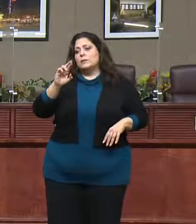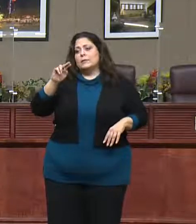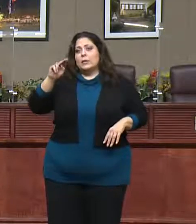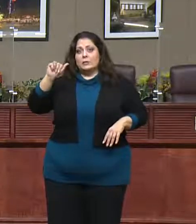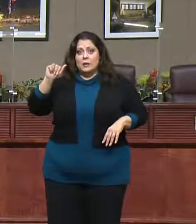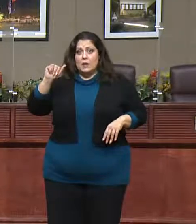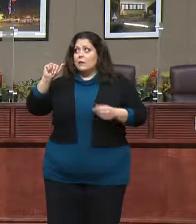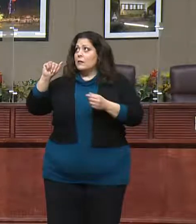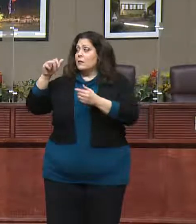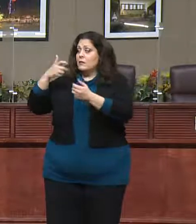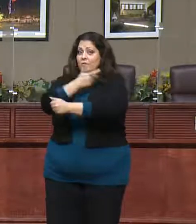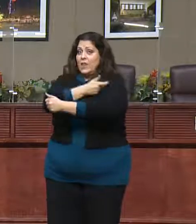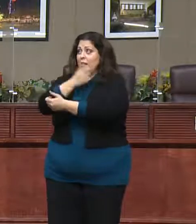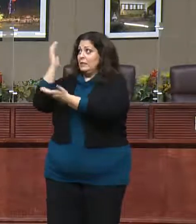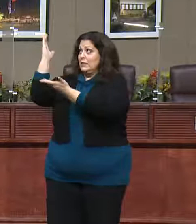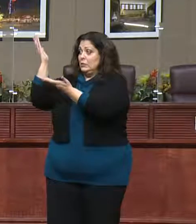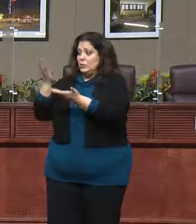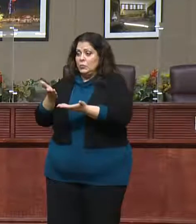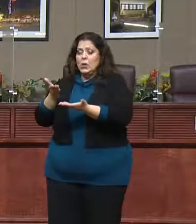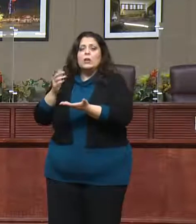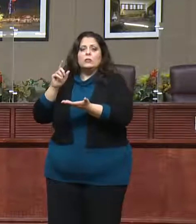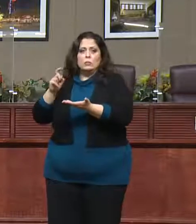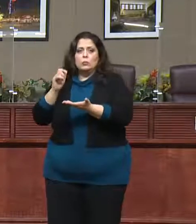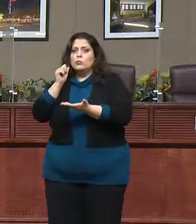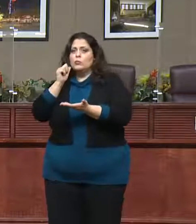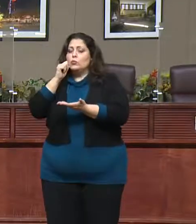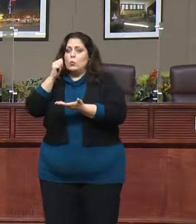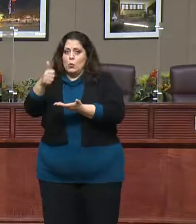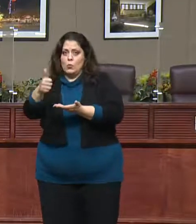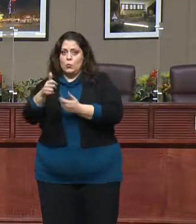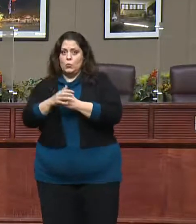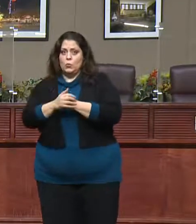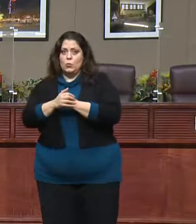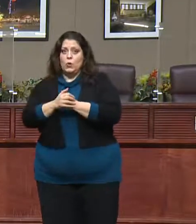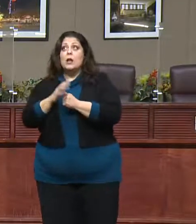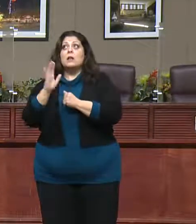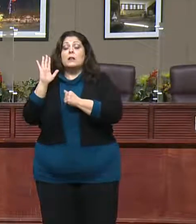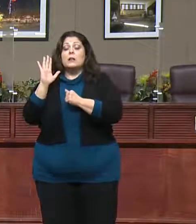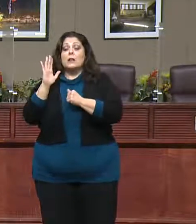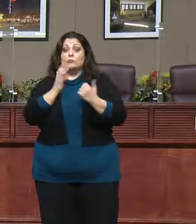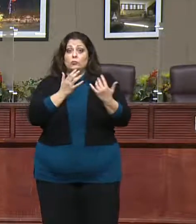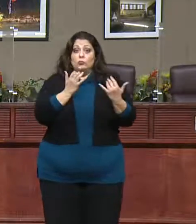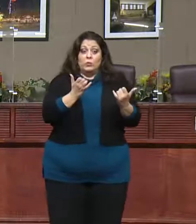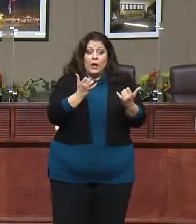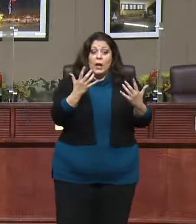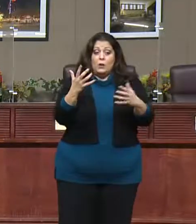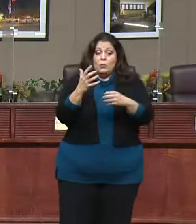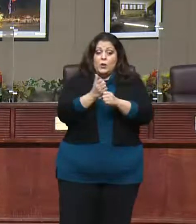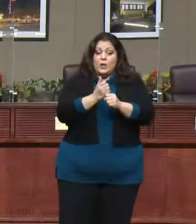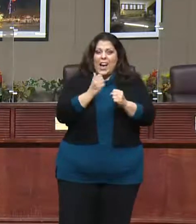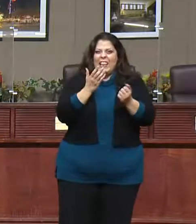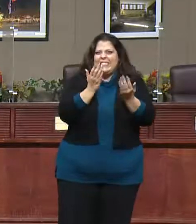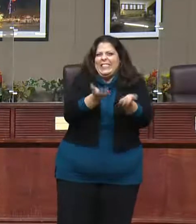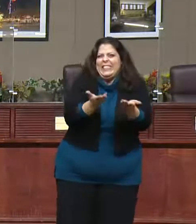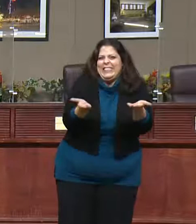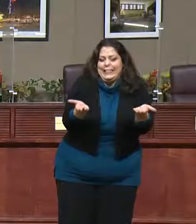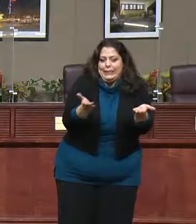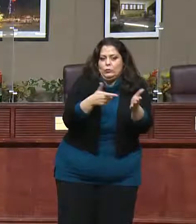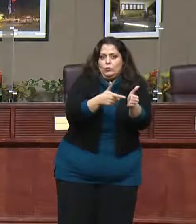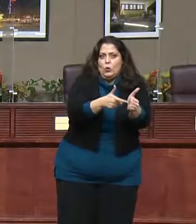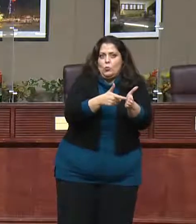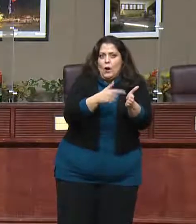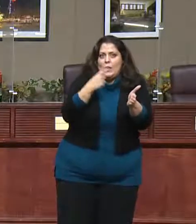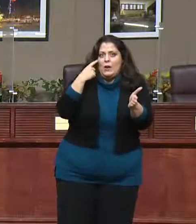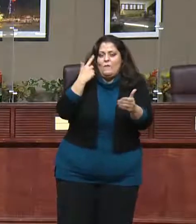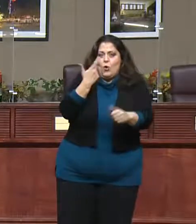to receive tomorrow. We received today the shipment of the accessories that come with the vaccines. So we should receive